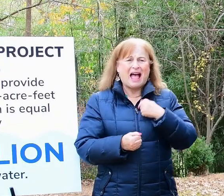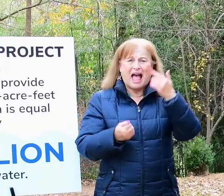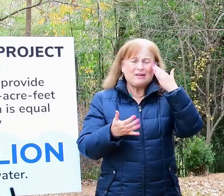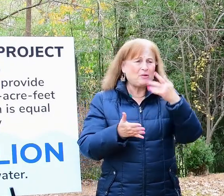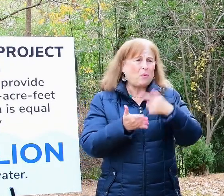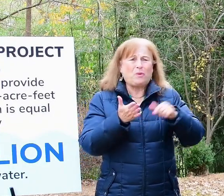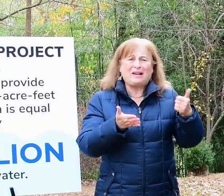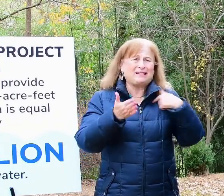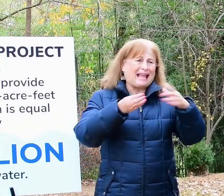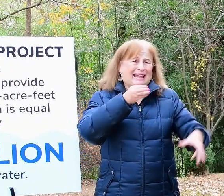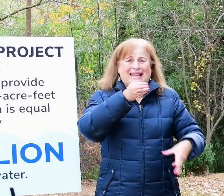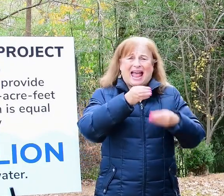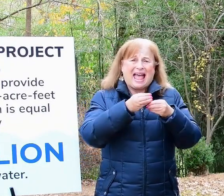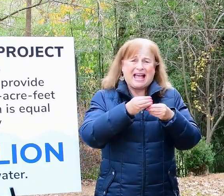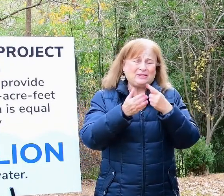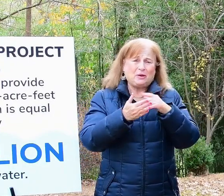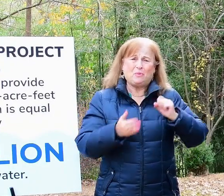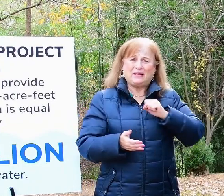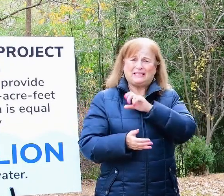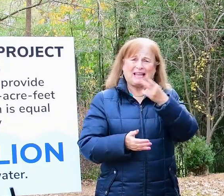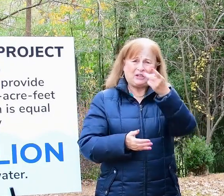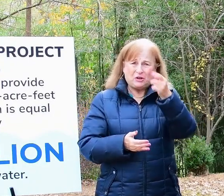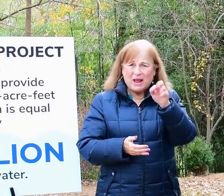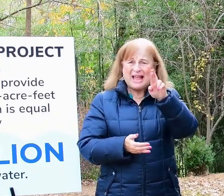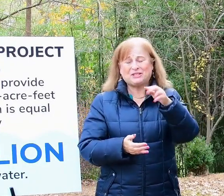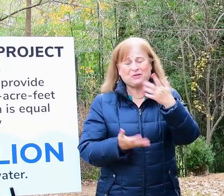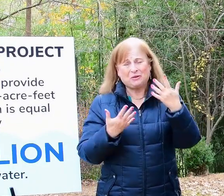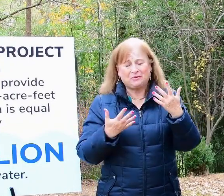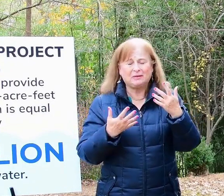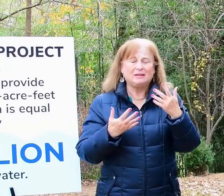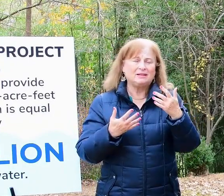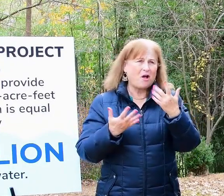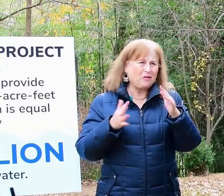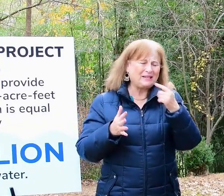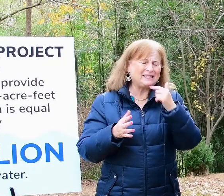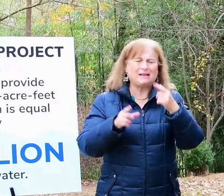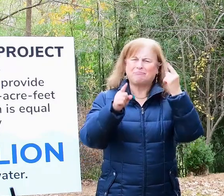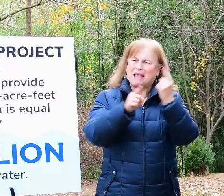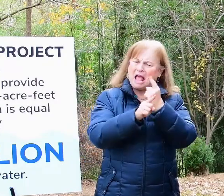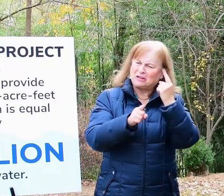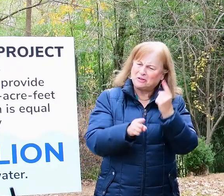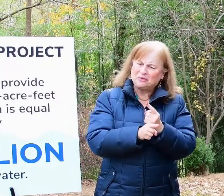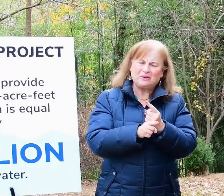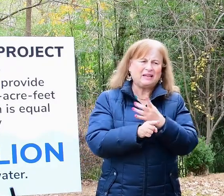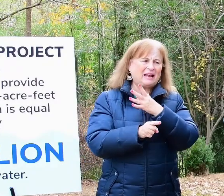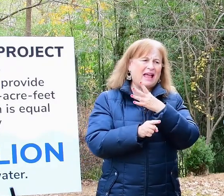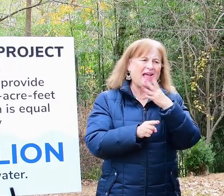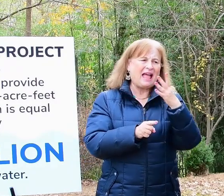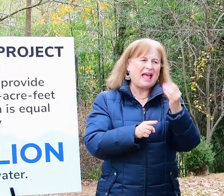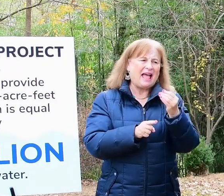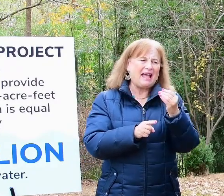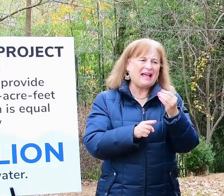don't know what else I can add to Senator Hester's very accurate and